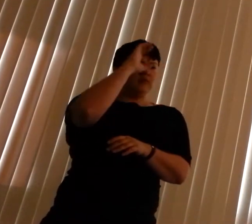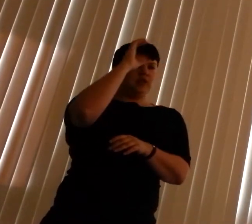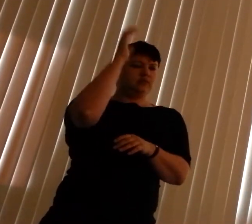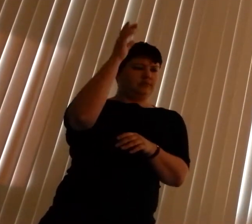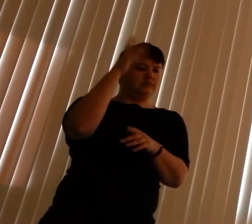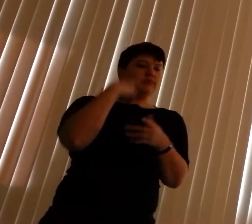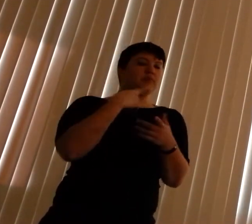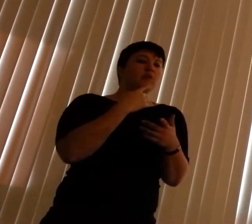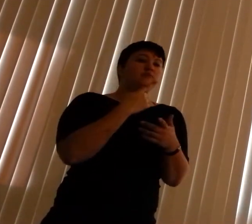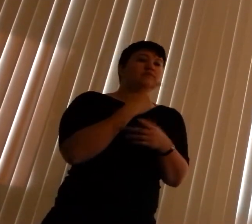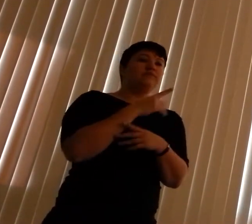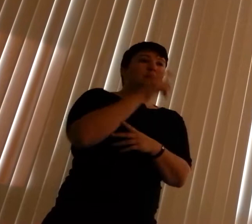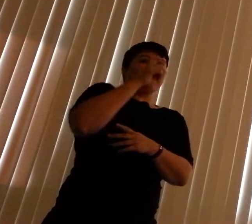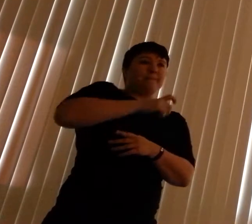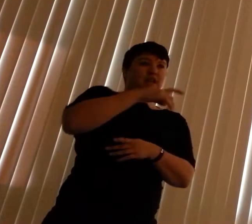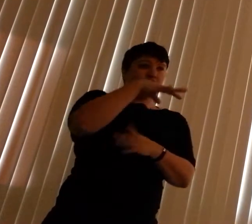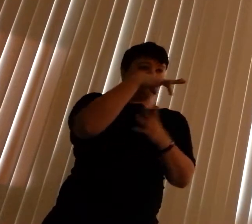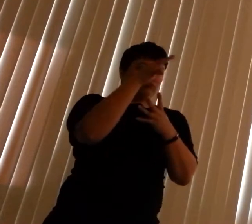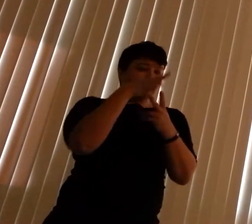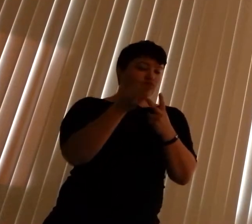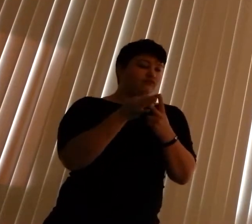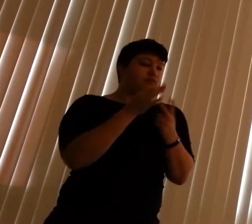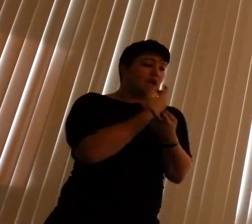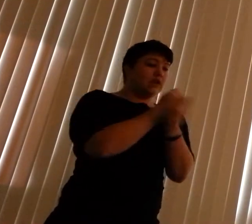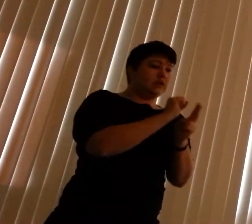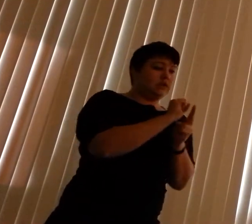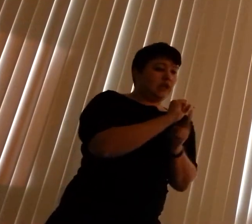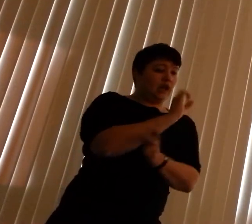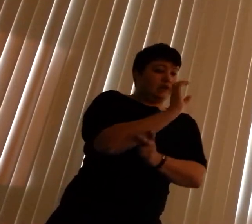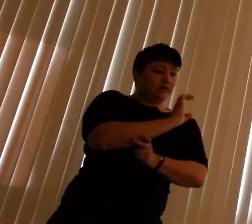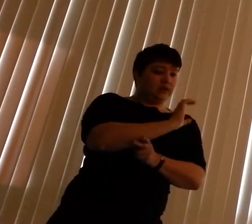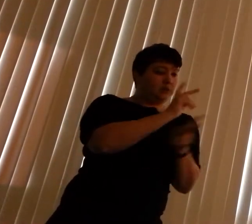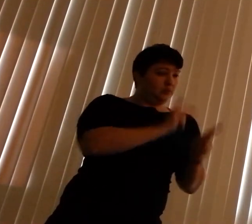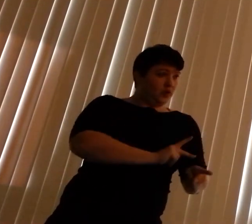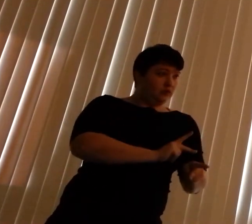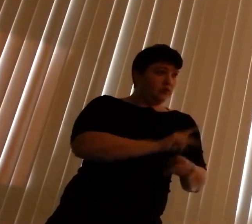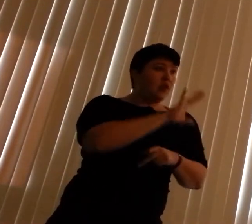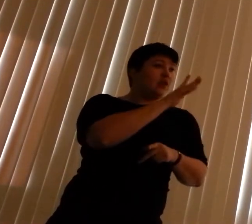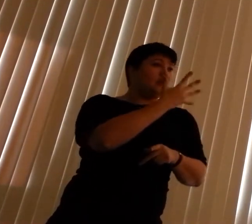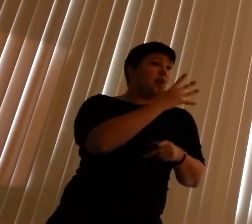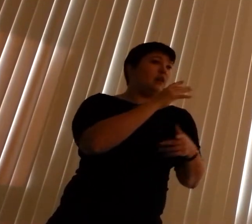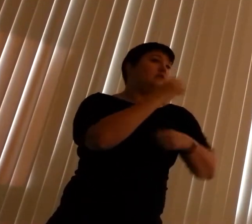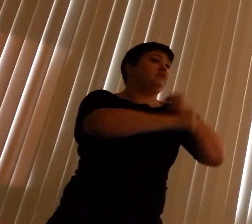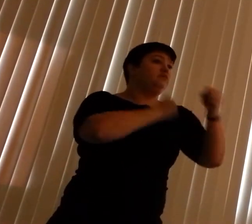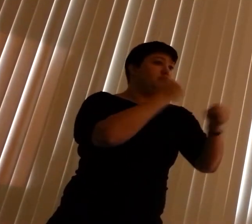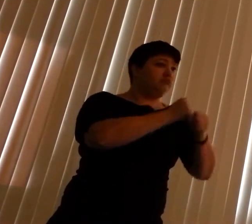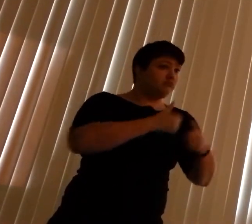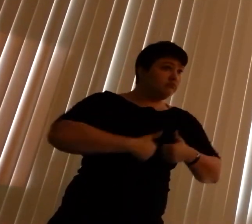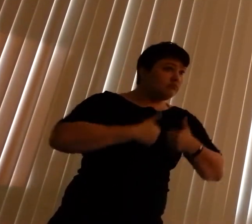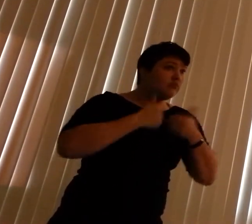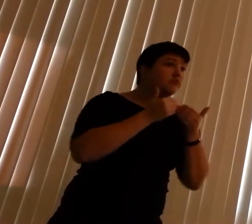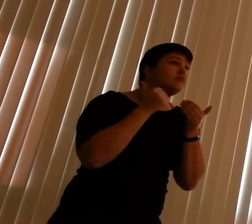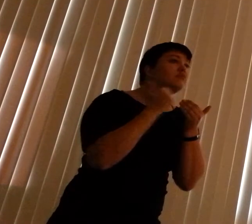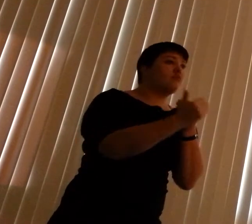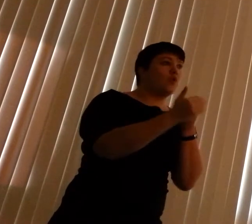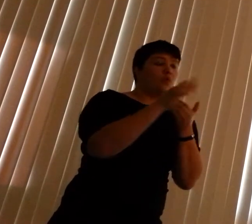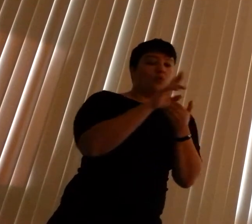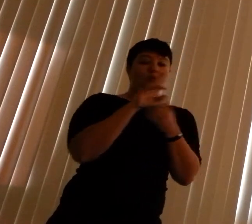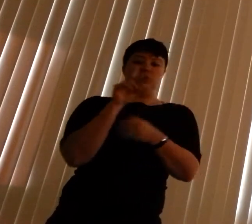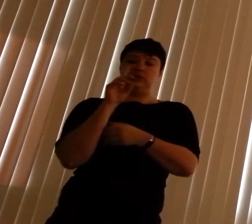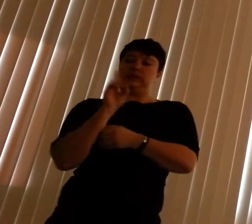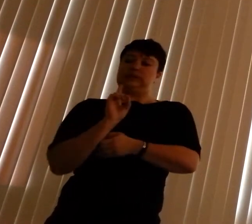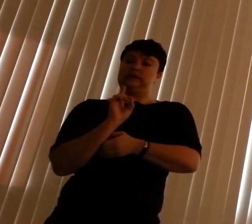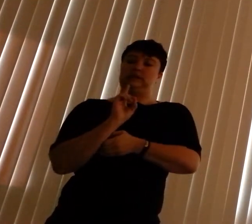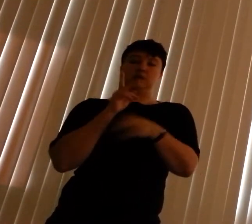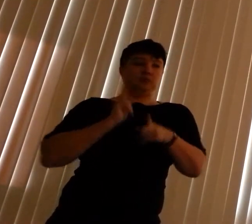between saving C, who would live 5 years of high quality, and D, who would live